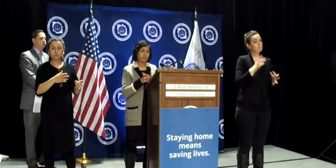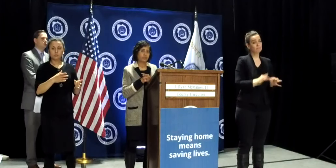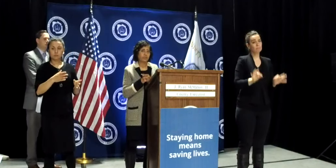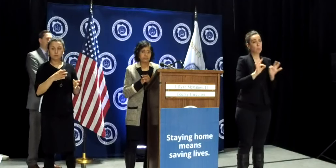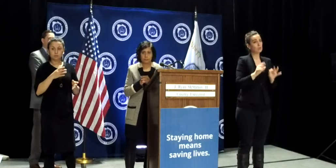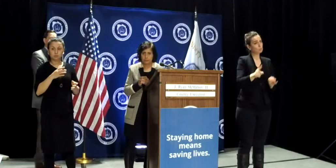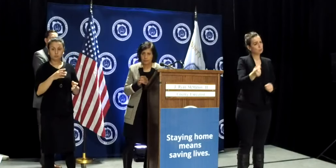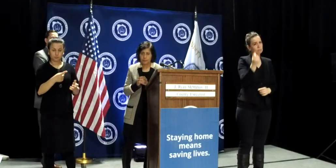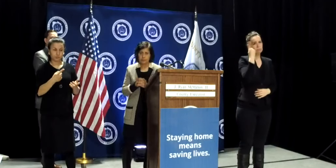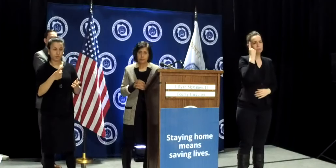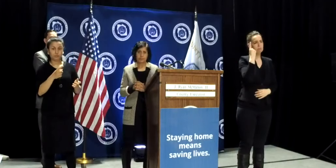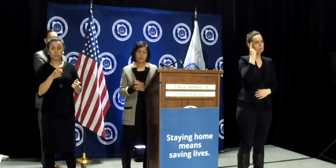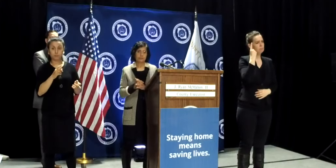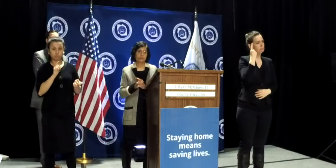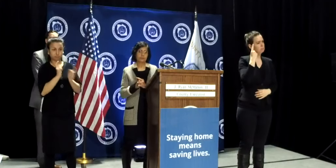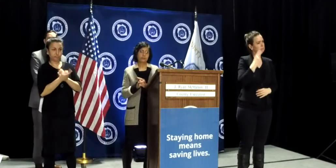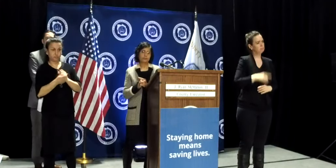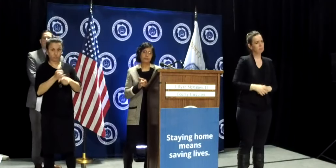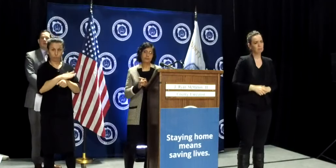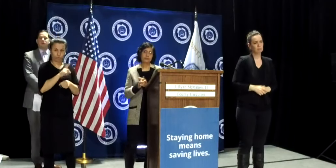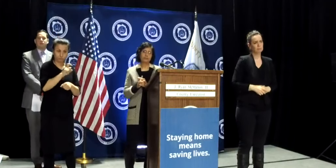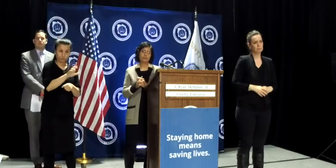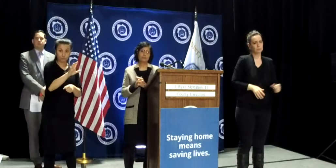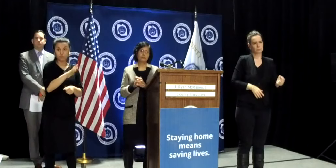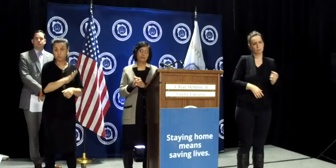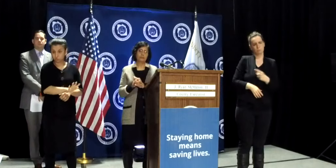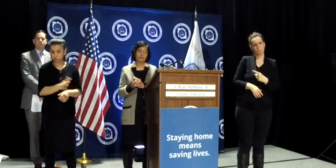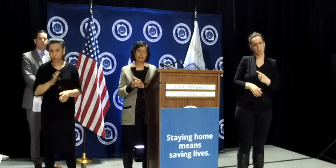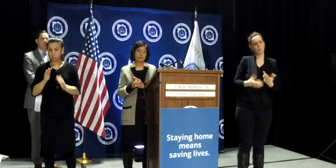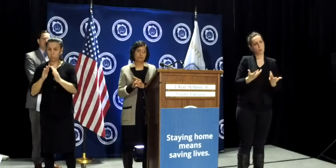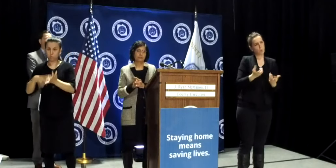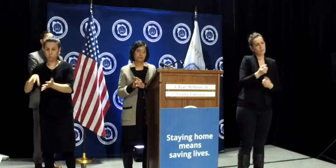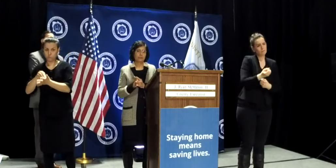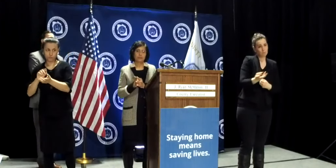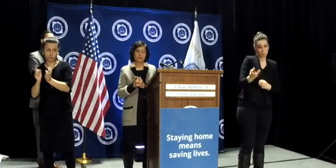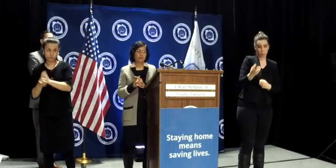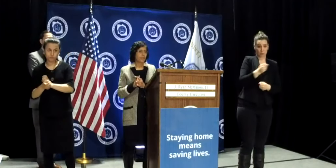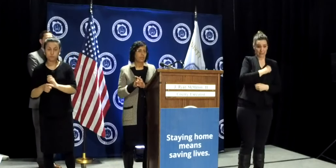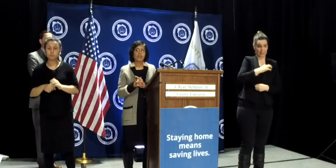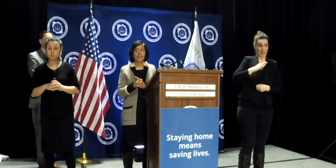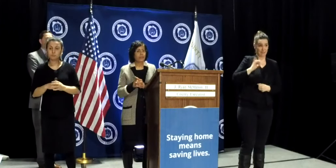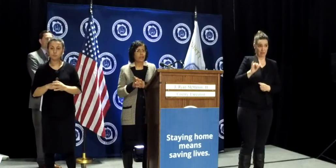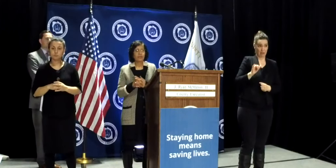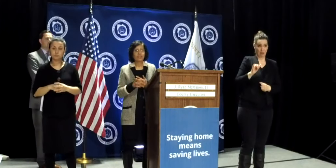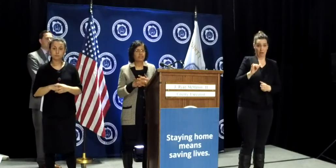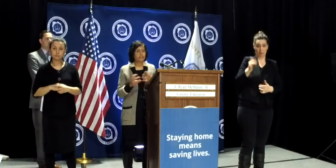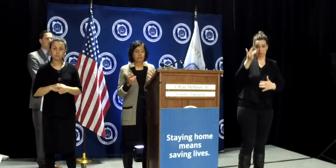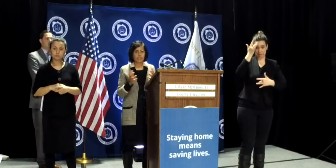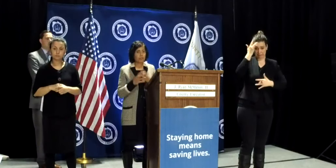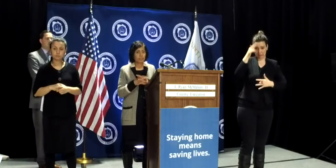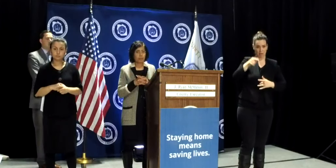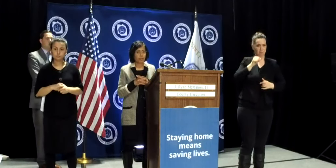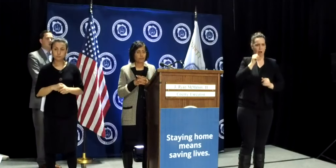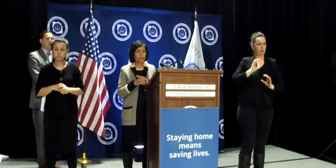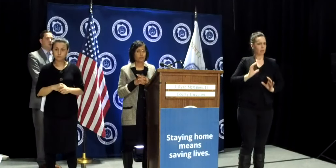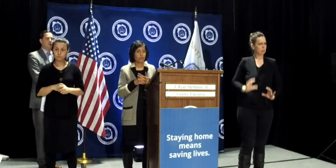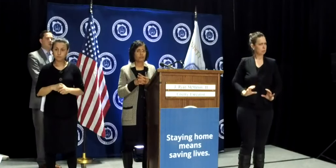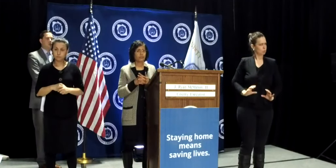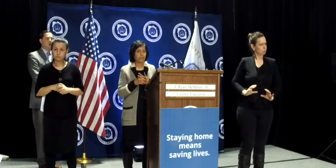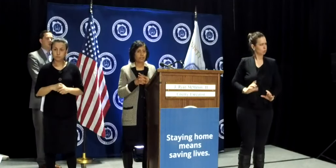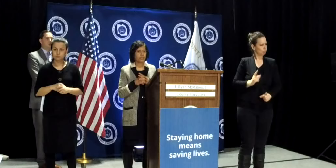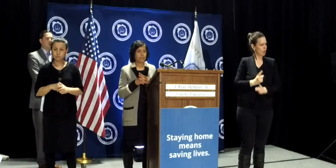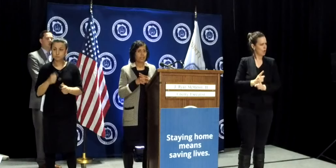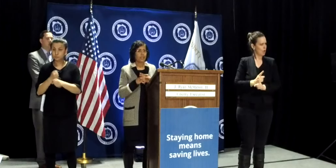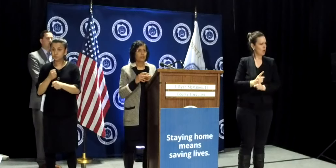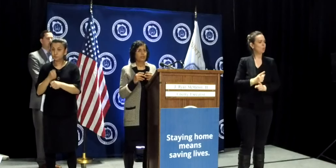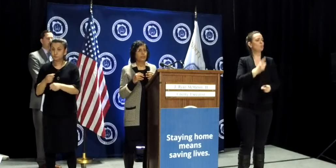the transmission. So a few employees got it, but we're not aware of any customers because it's just hard to track. Yeah, I mean, it's pretty much impossible. And one of